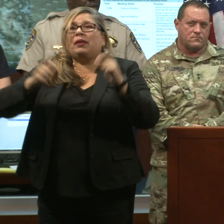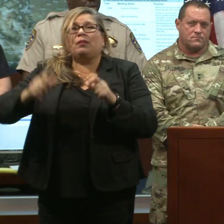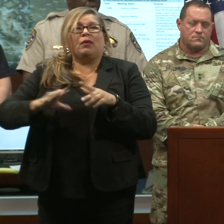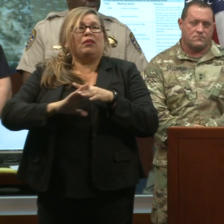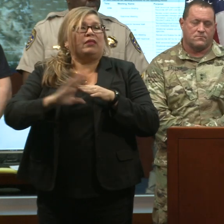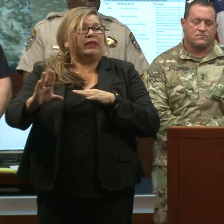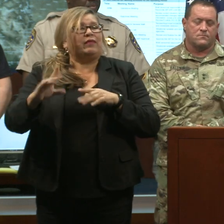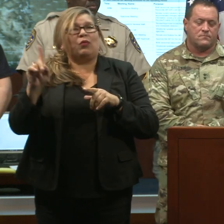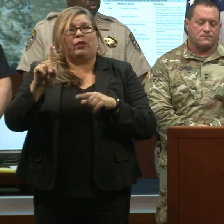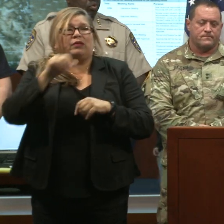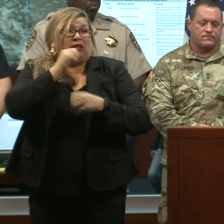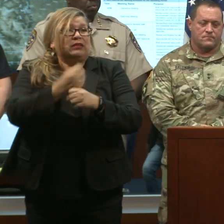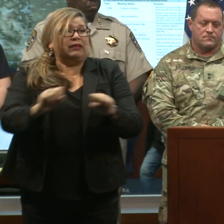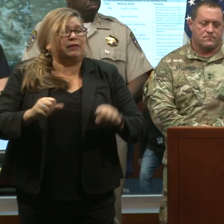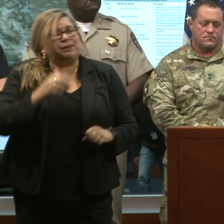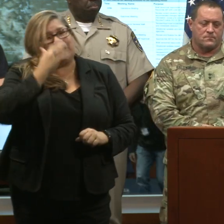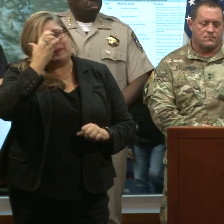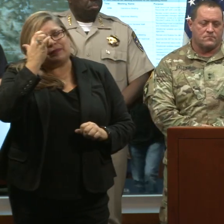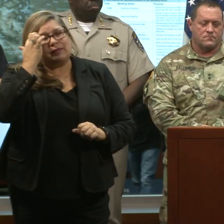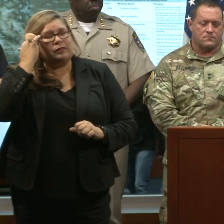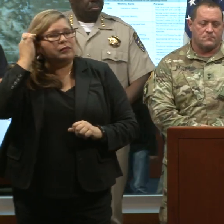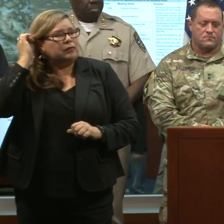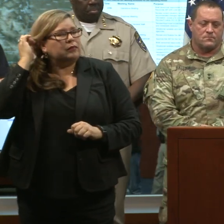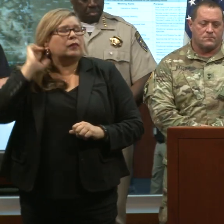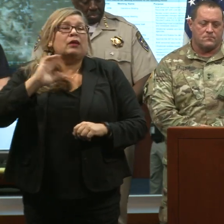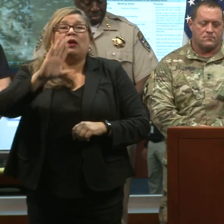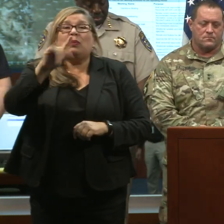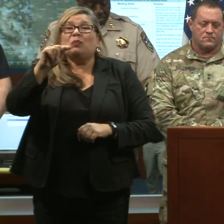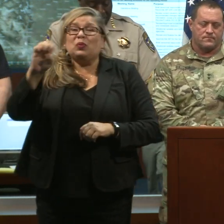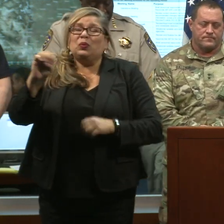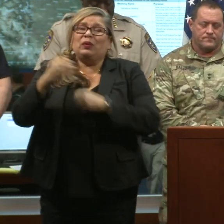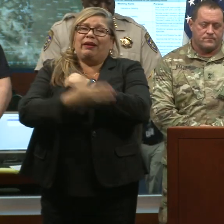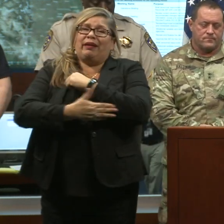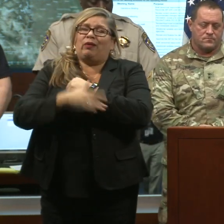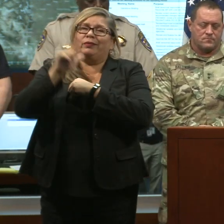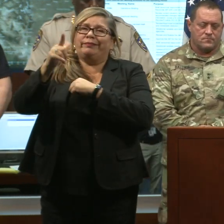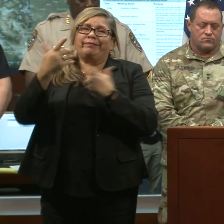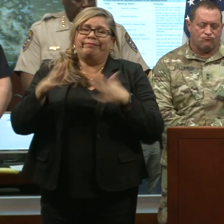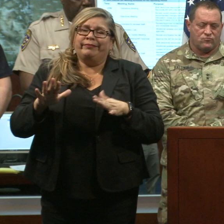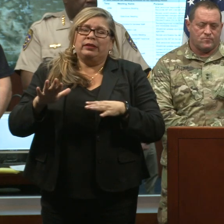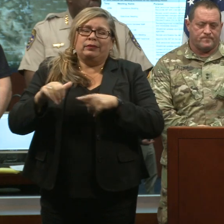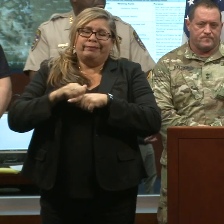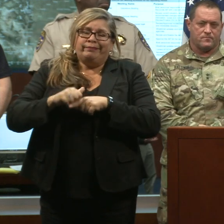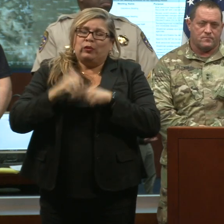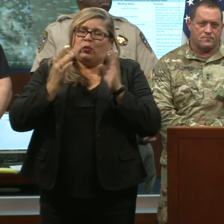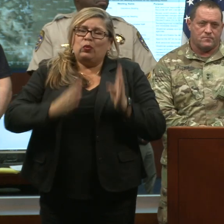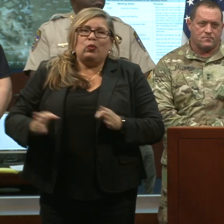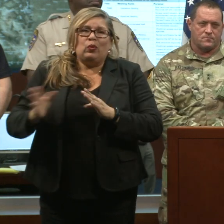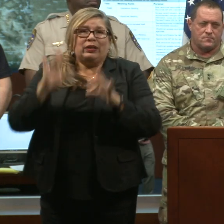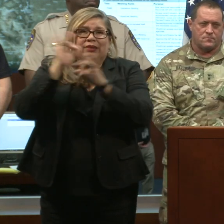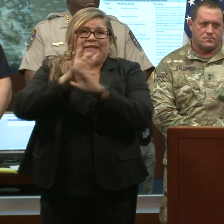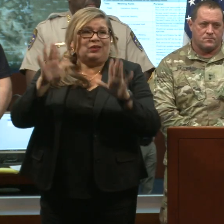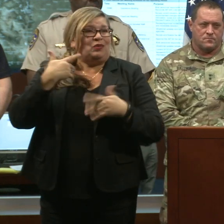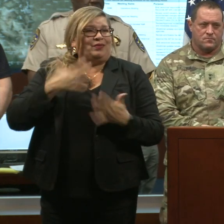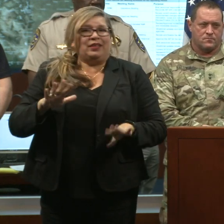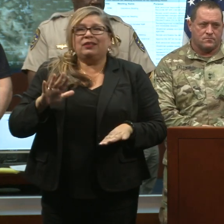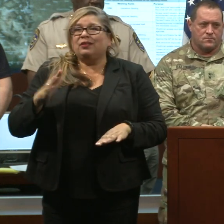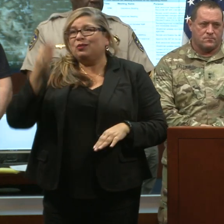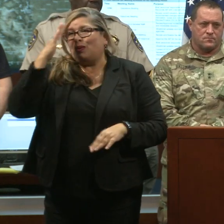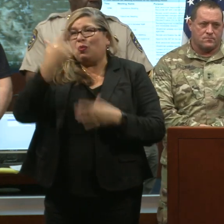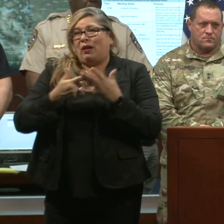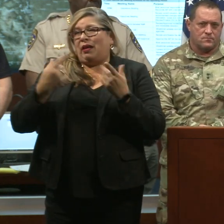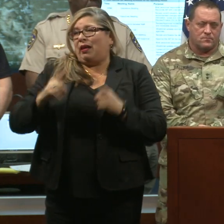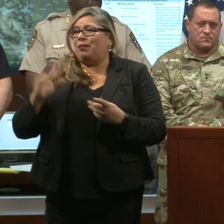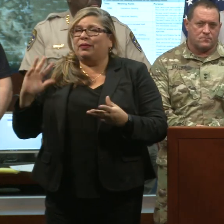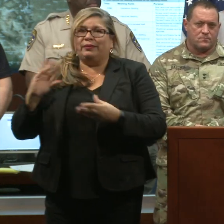harm's way. In particular, Butte County, well practiced at organizing disasters. We all know what has occurred over the